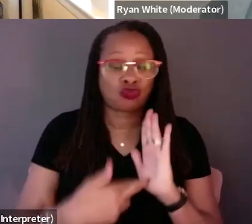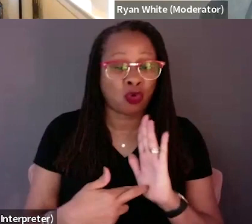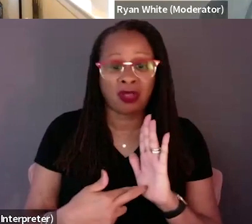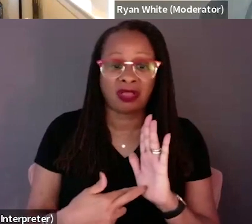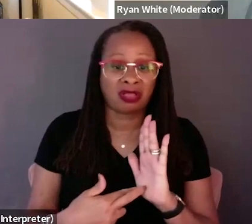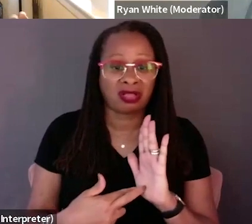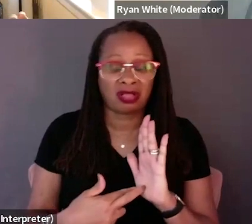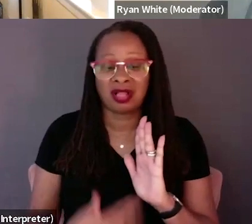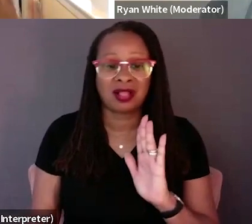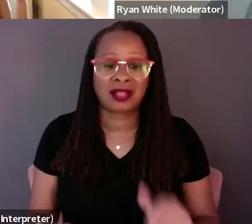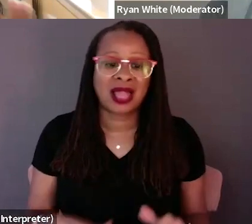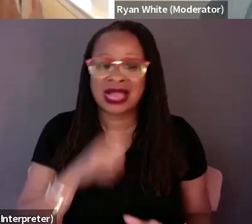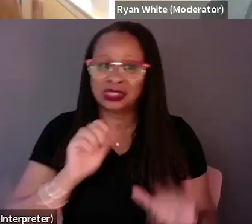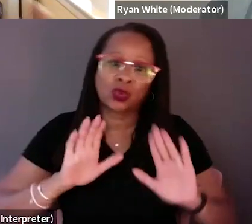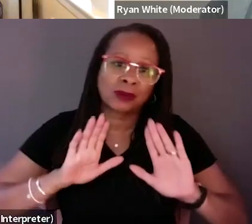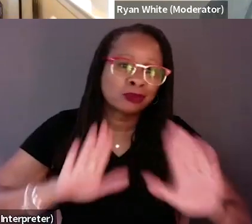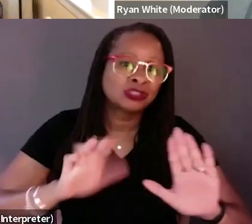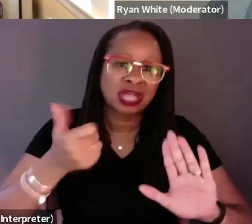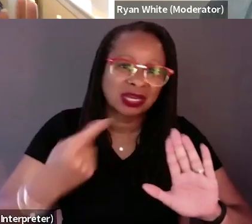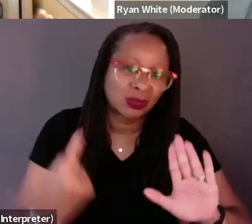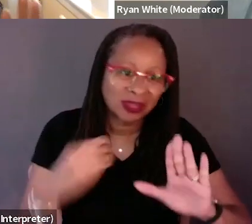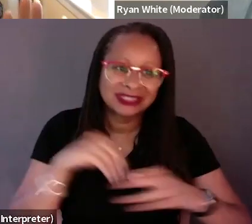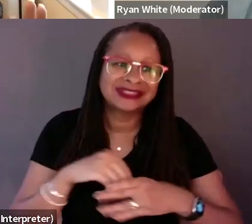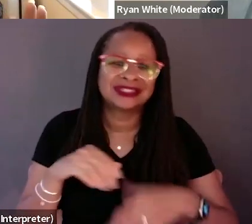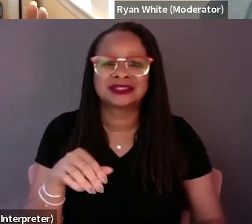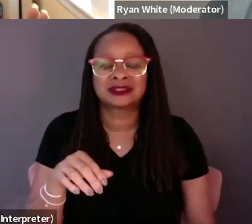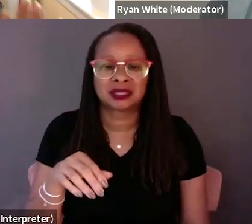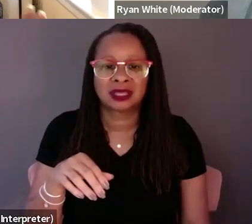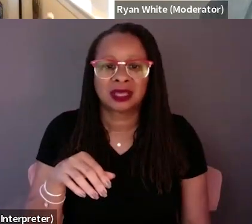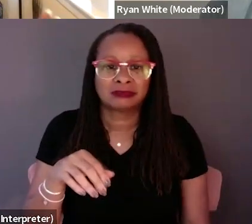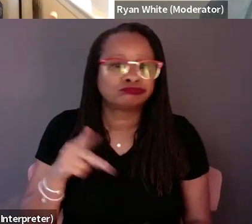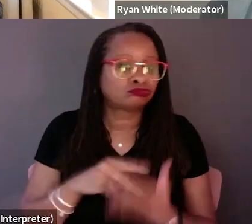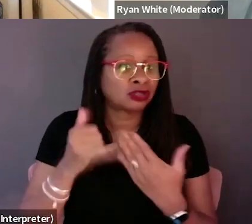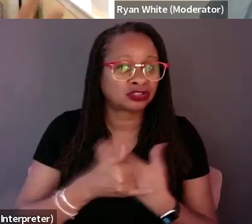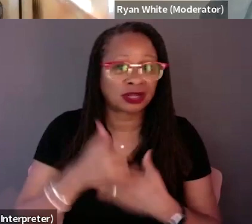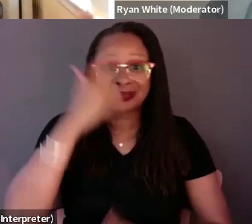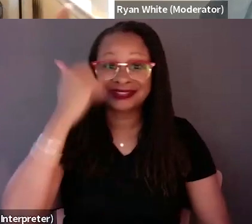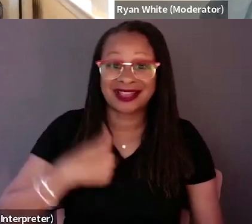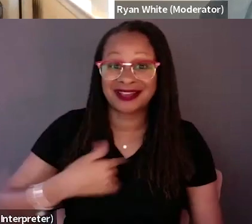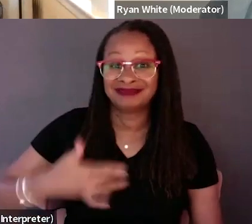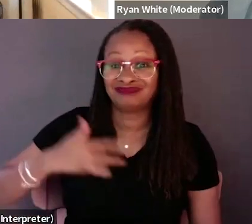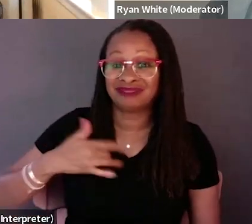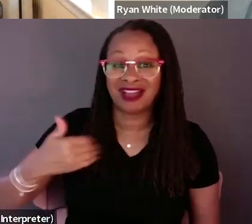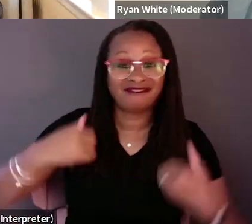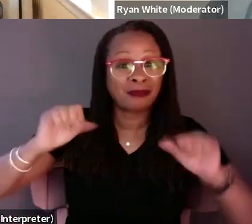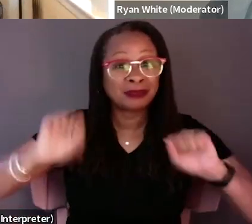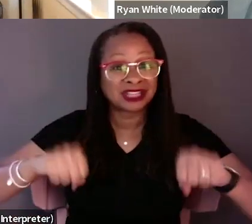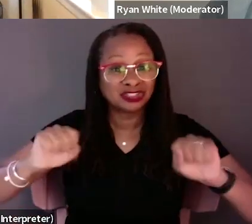I didn't want to push anyone into this project, because I think